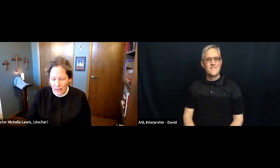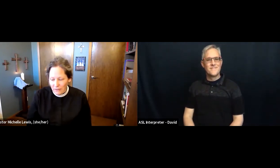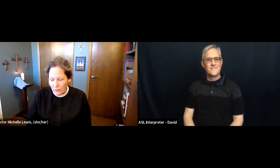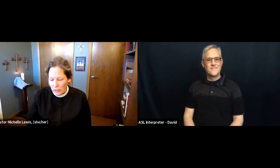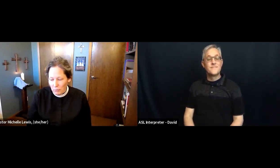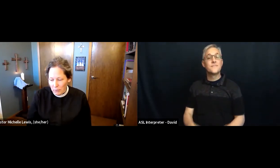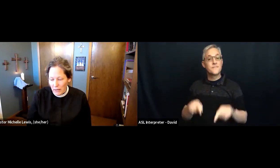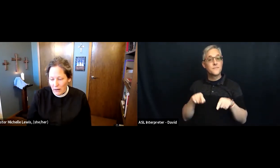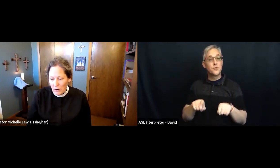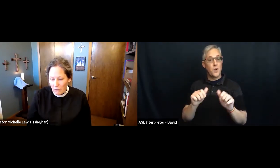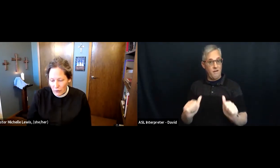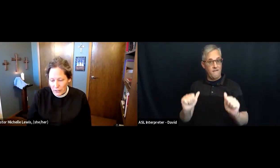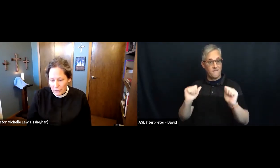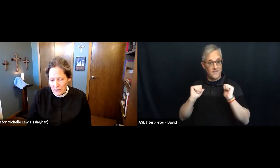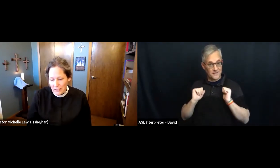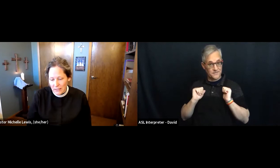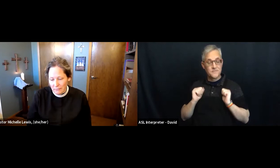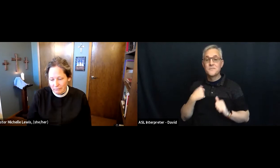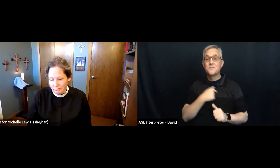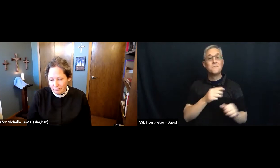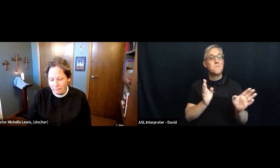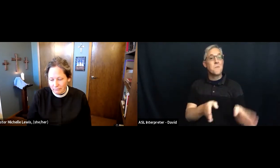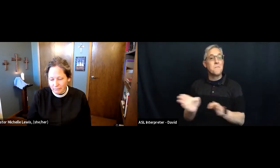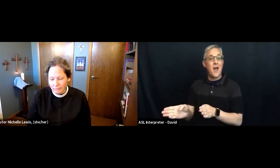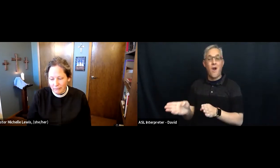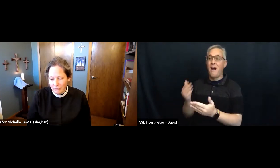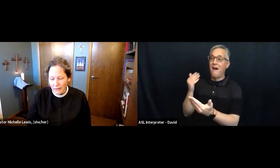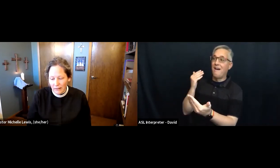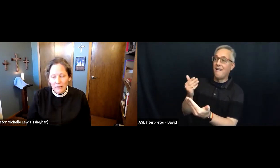During Advent, we prepare for Christmas.